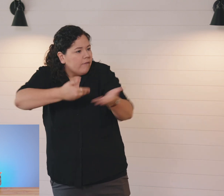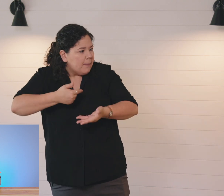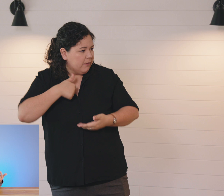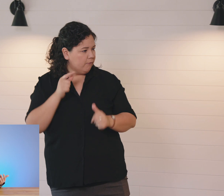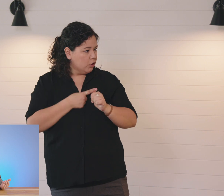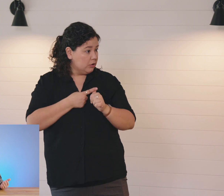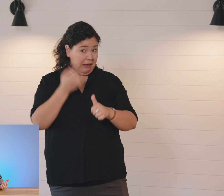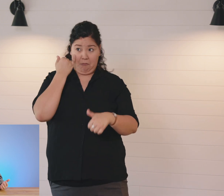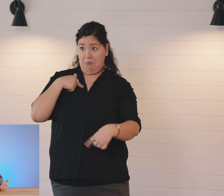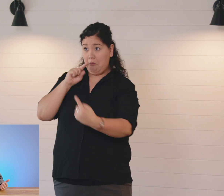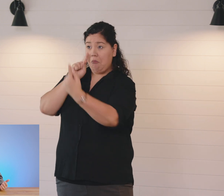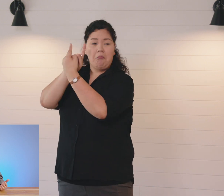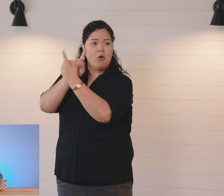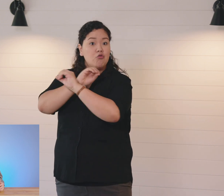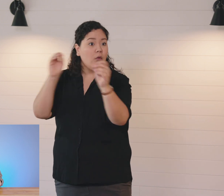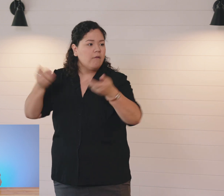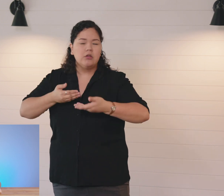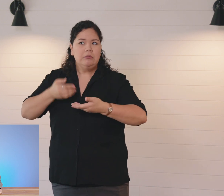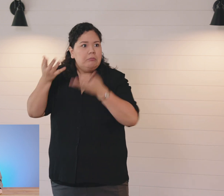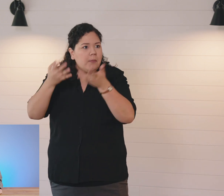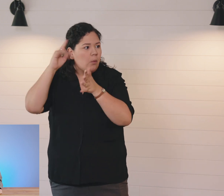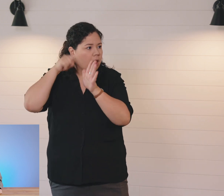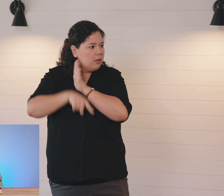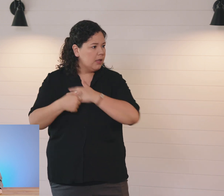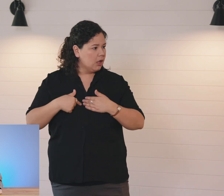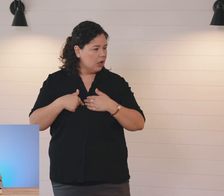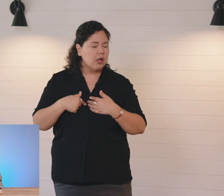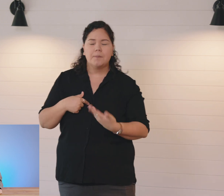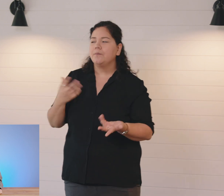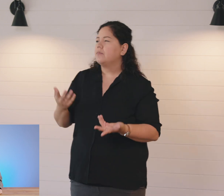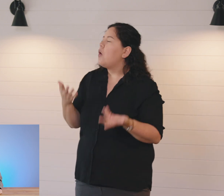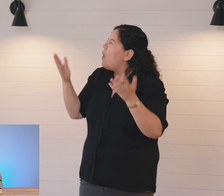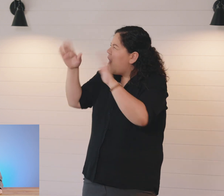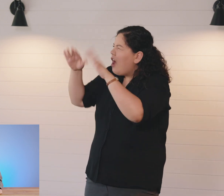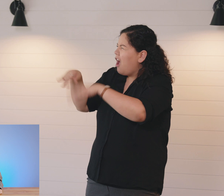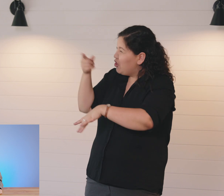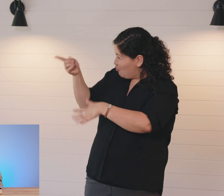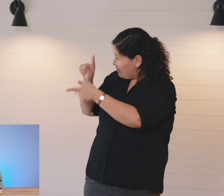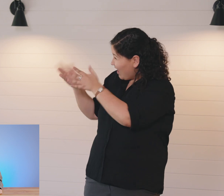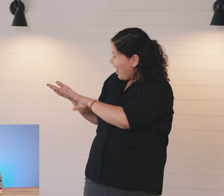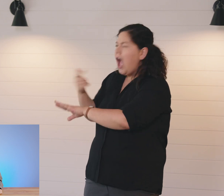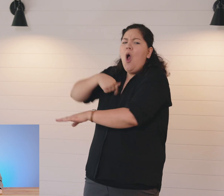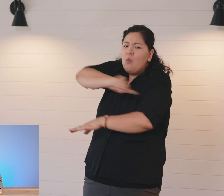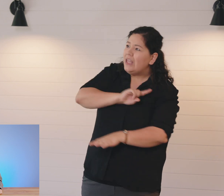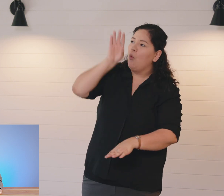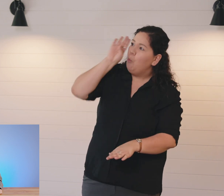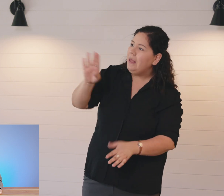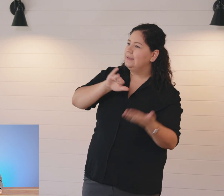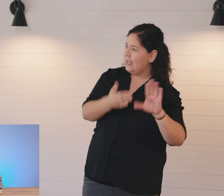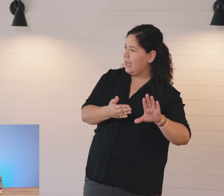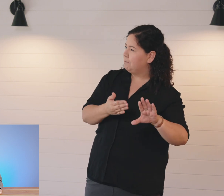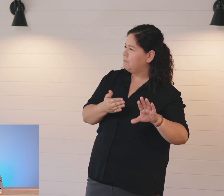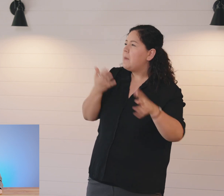an invitation, and if I do, I might die. And Mordecai tells her, listen, we are all going to die. And maybe you've been placed in this